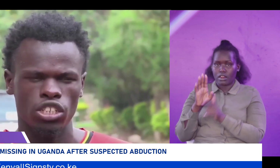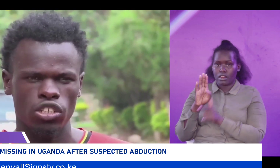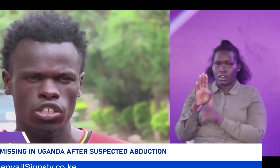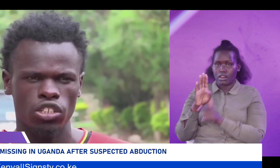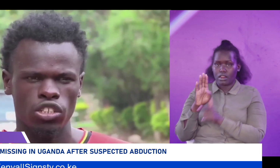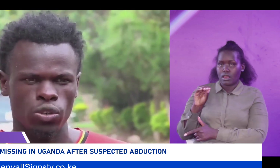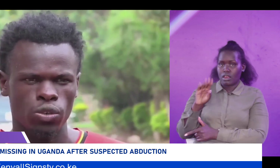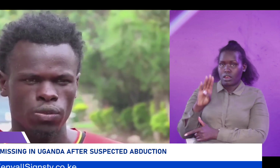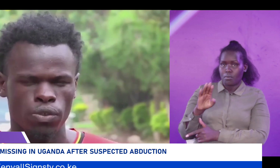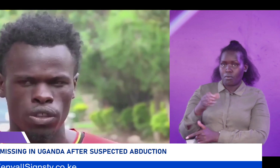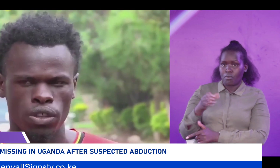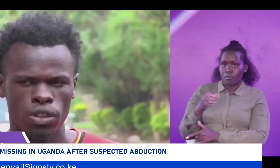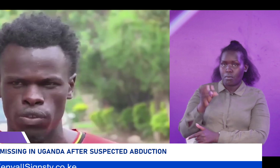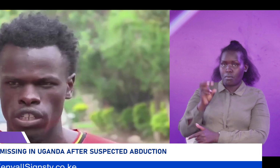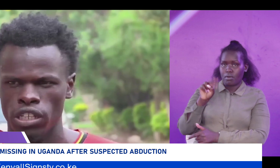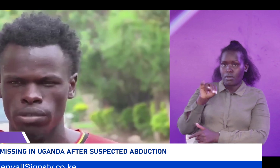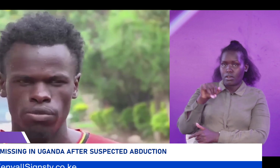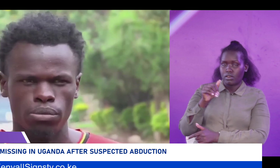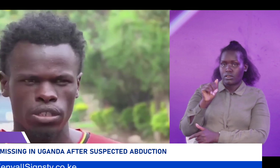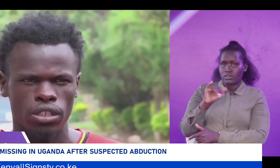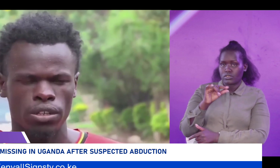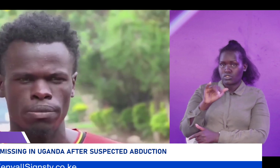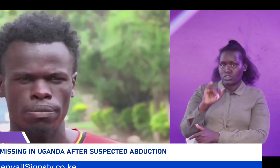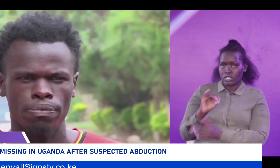Nicholas Oyo, for the Free Kenya Movement